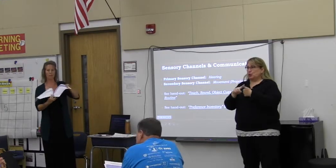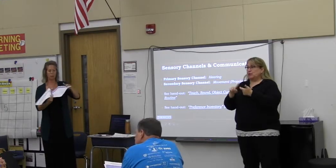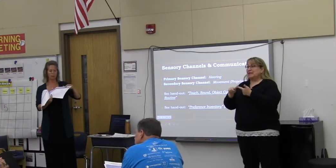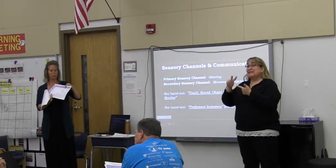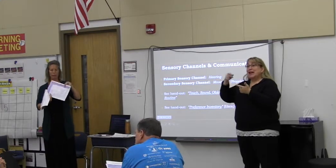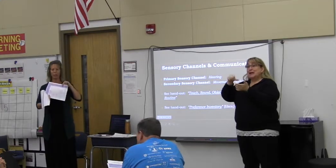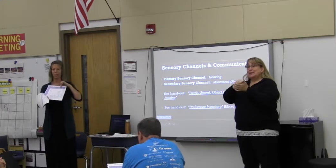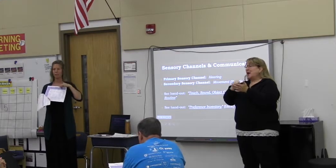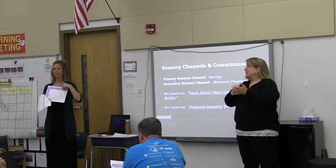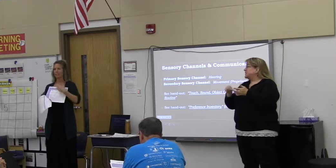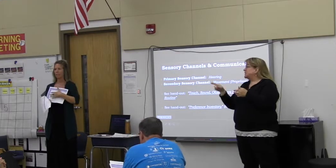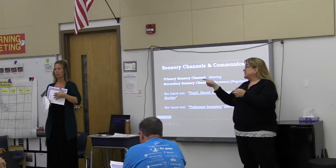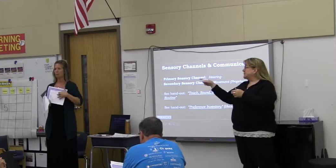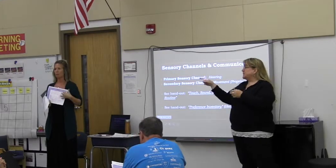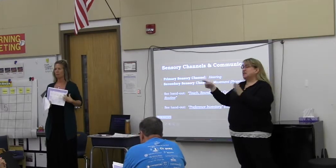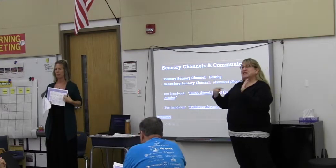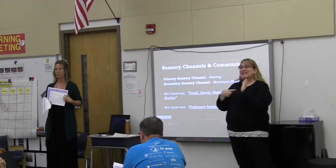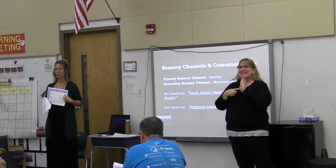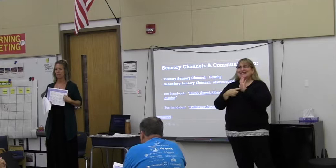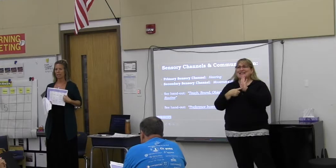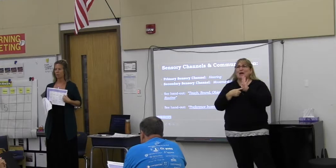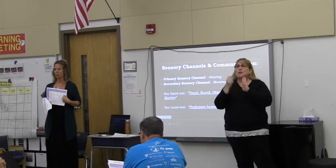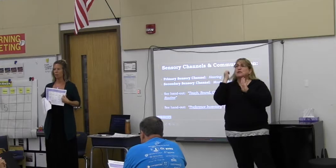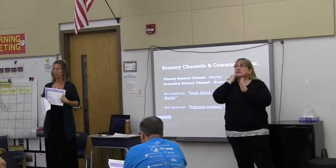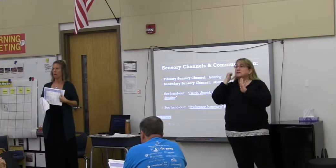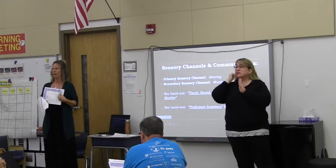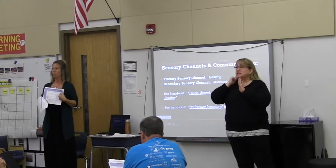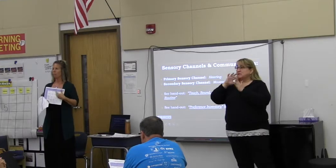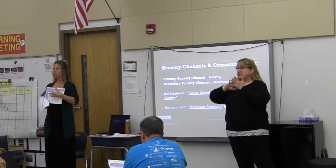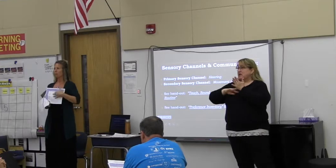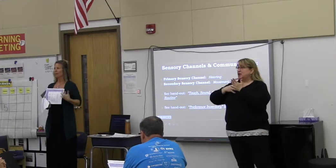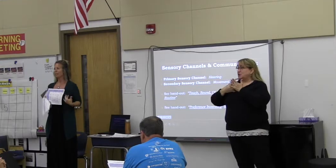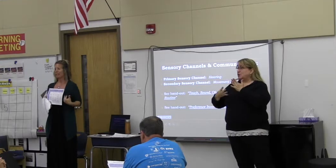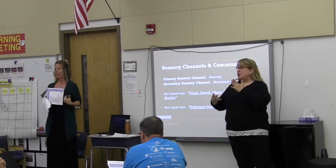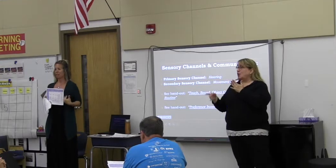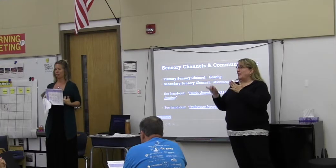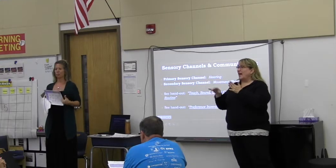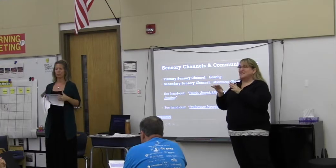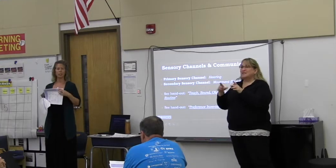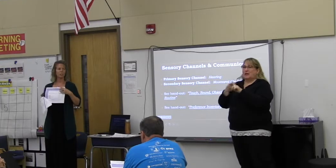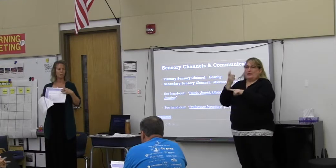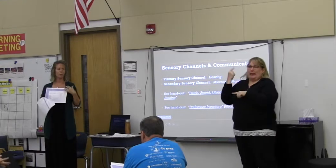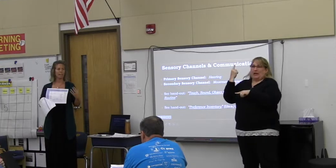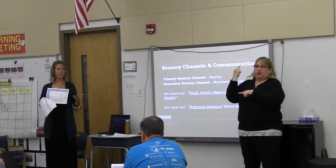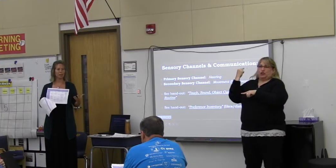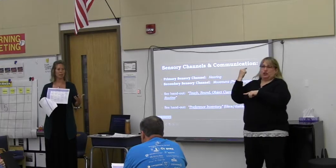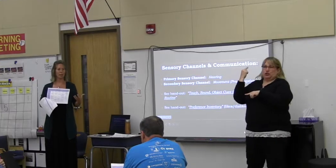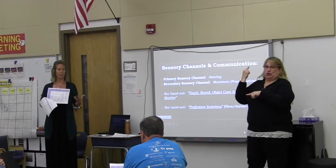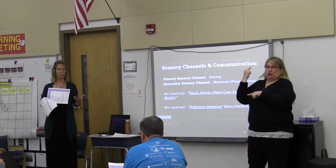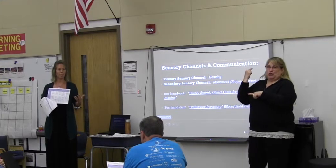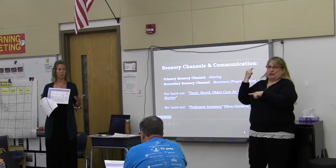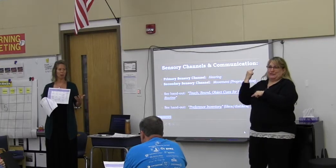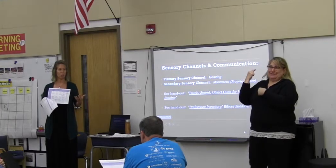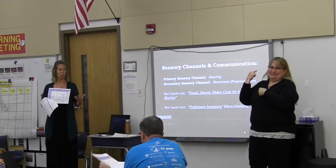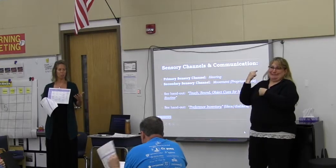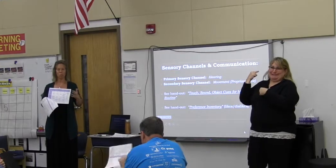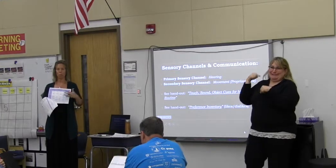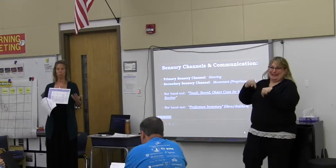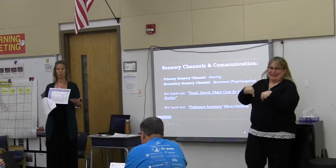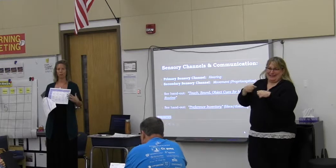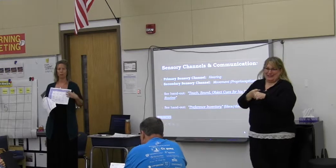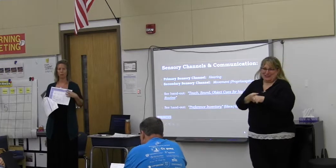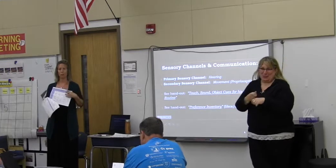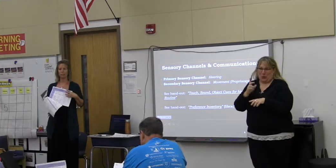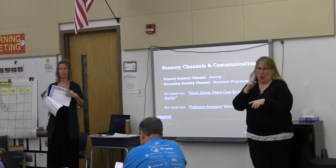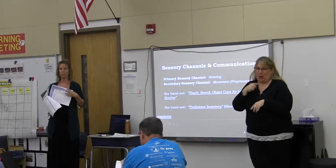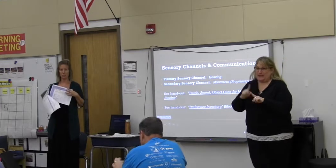second page you have right here is an example of their daily schedule. This is what they did last year, so it's going to look way different than